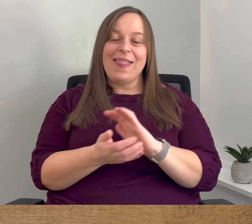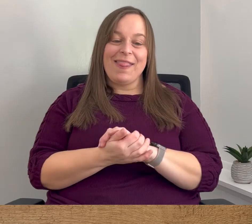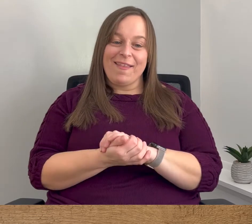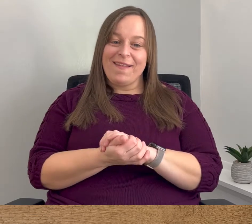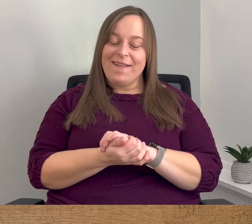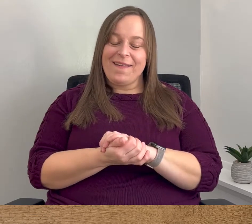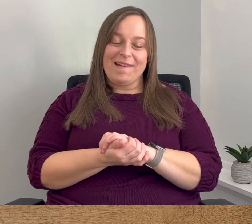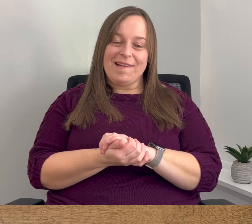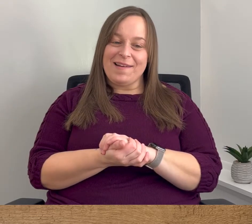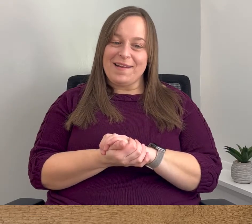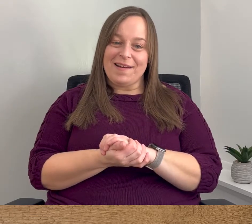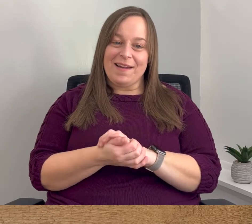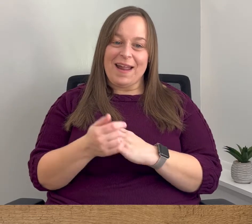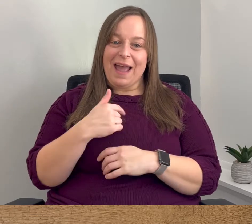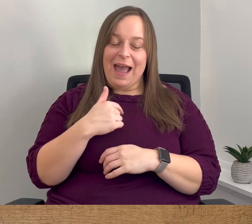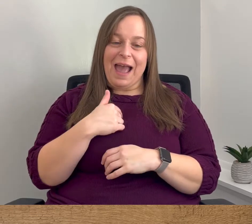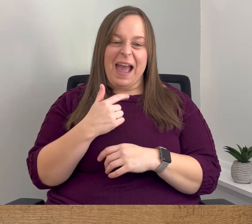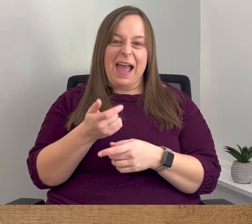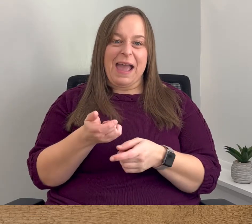now.